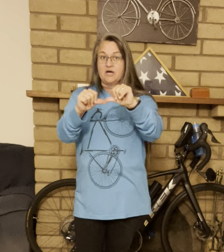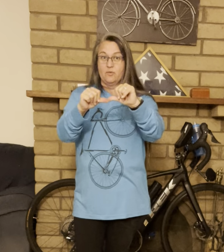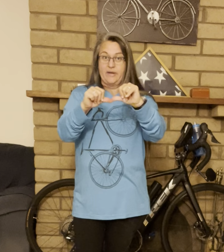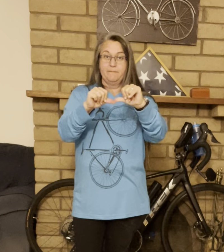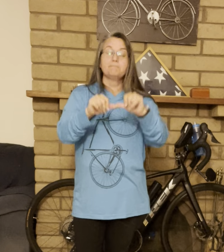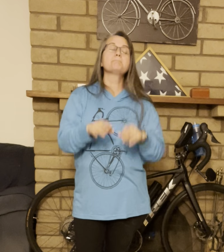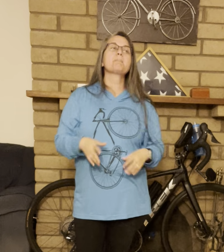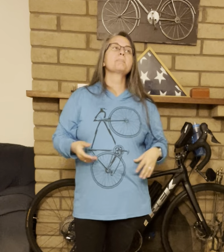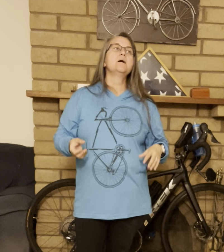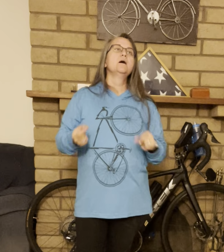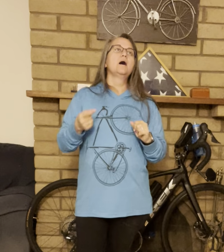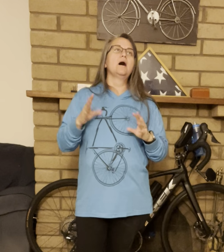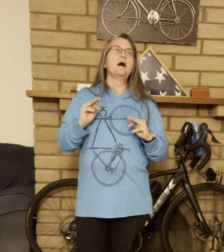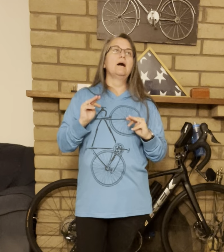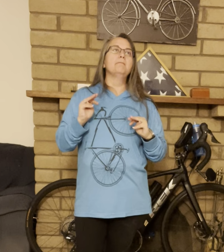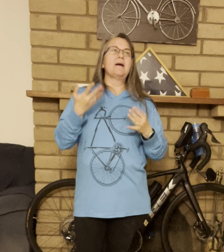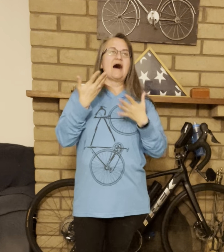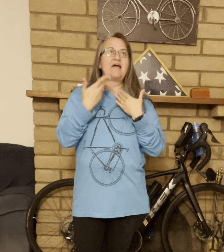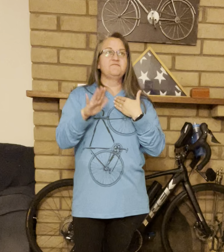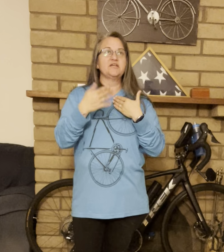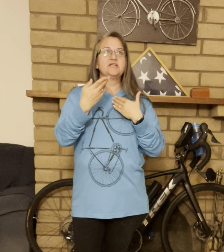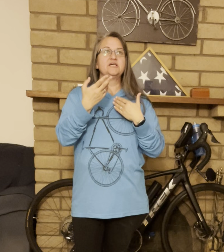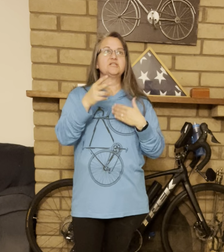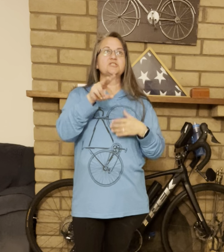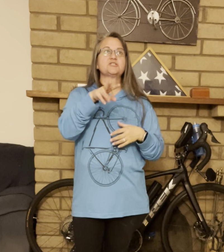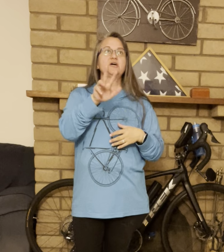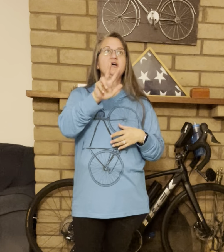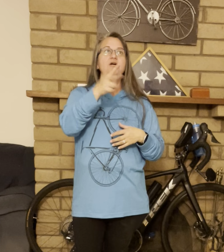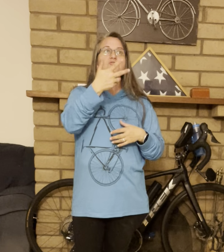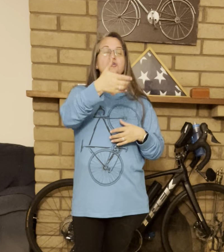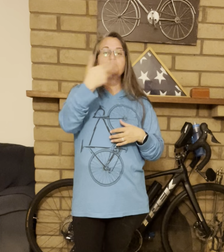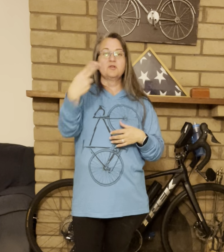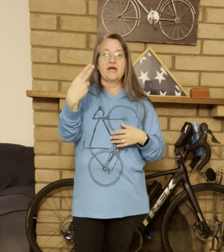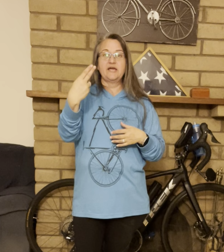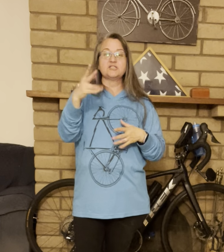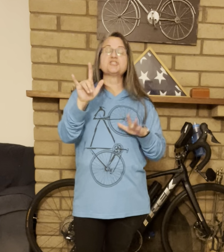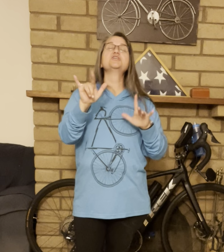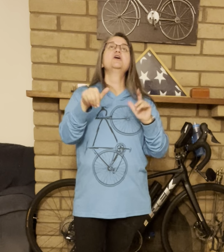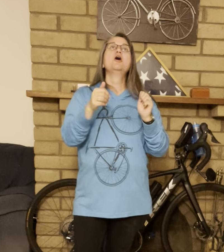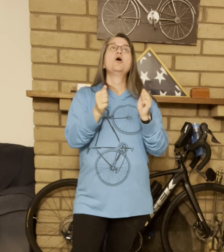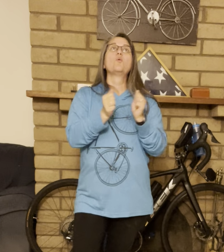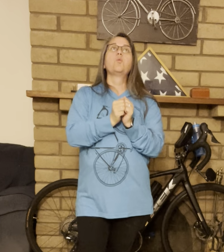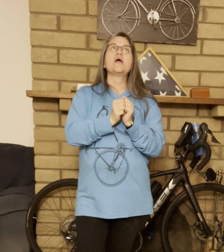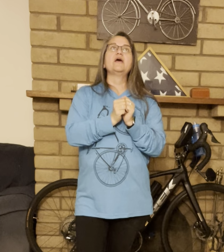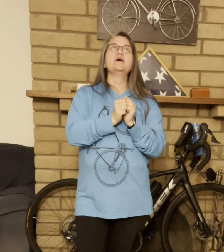going. I finished Triple H with